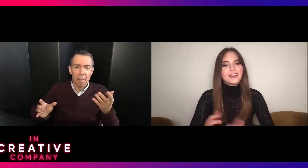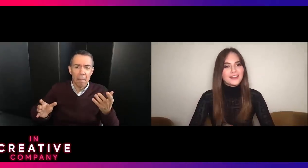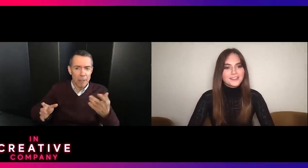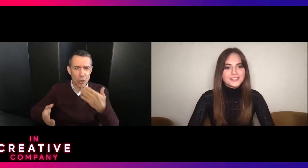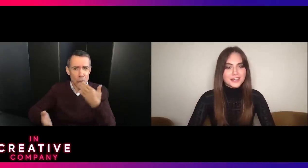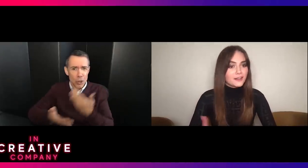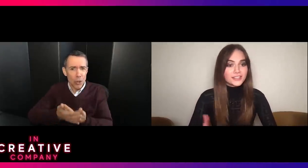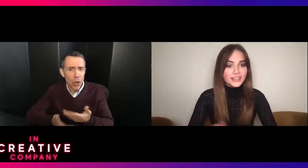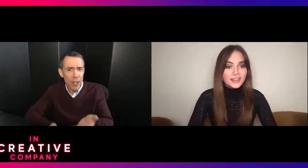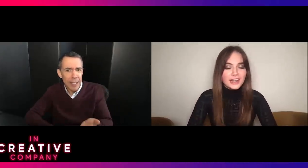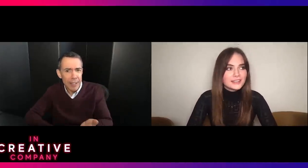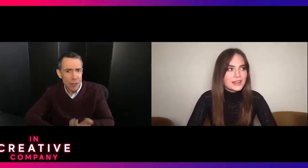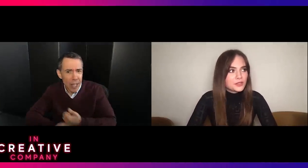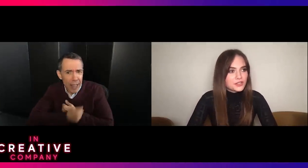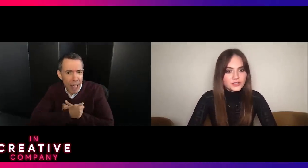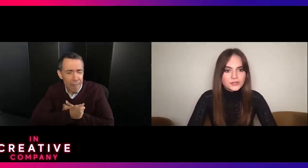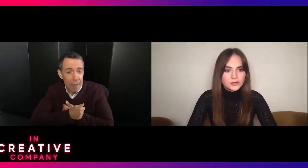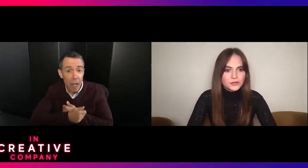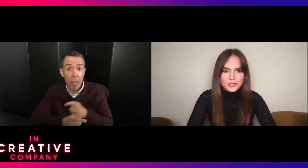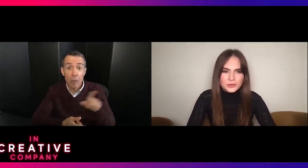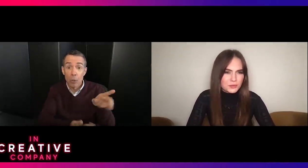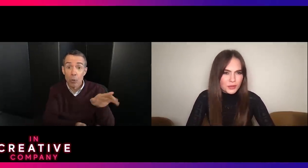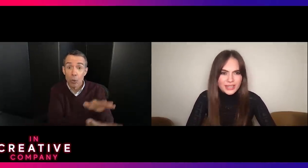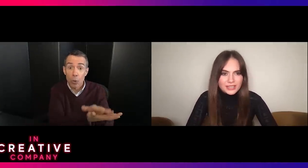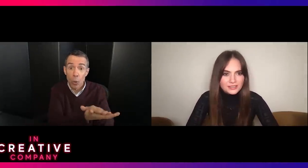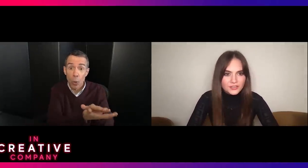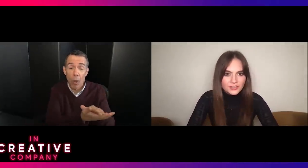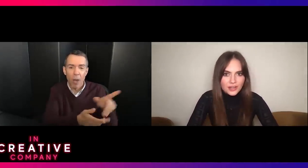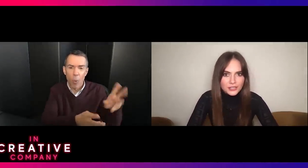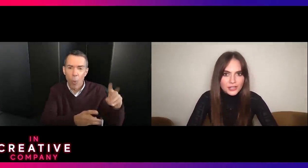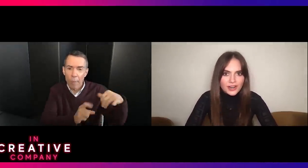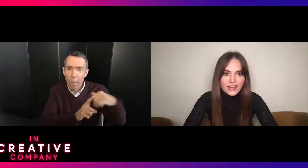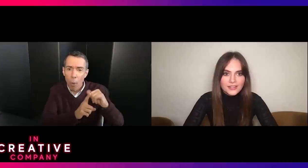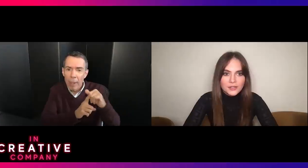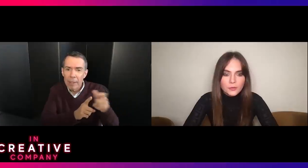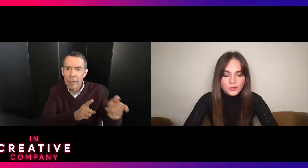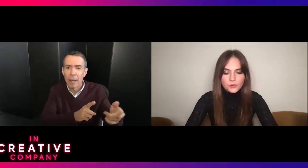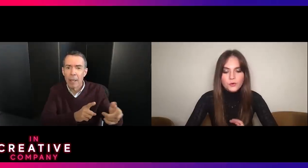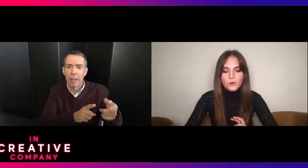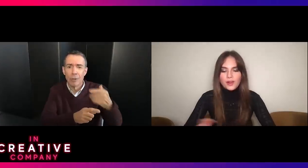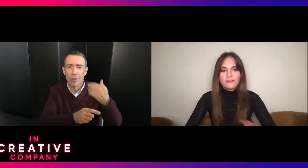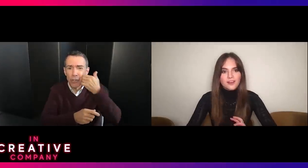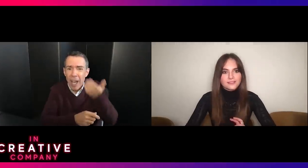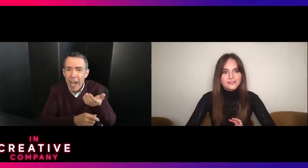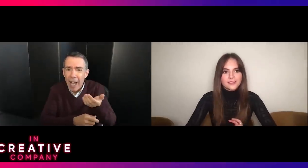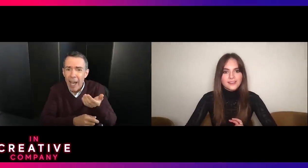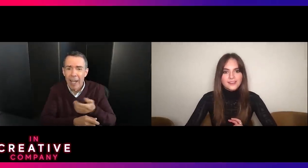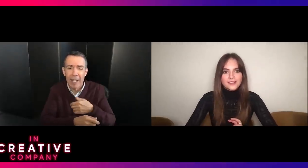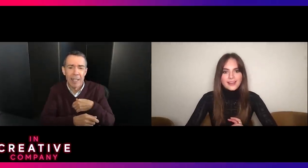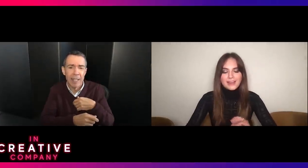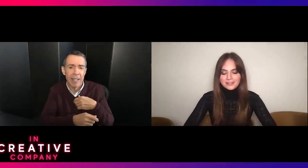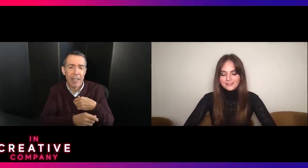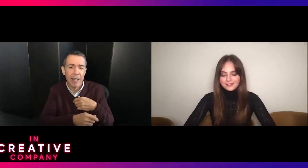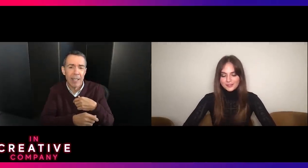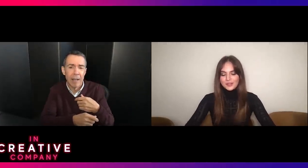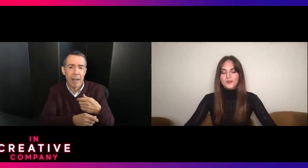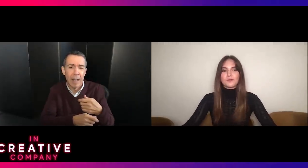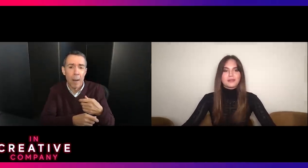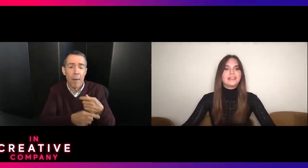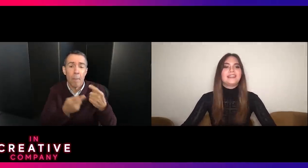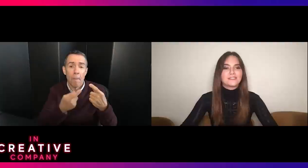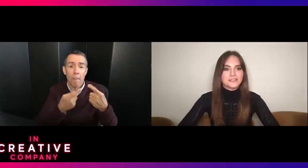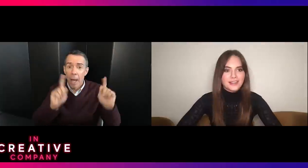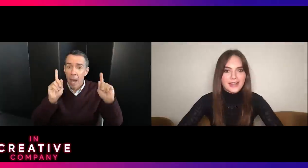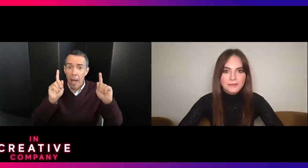she's good at it and she loves it. And then when she's at school, you know, she was bullied and she's kind of shy. And so it was quite fun having the